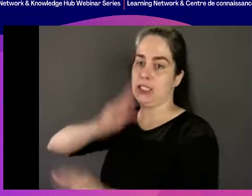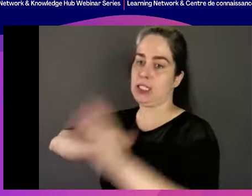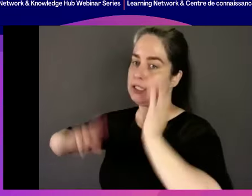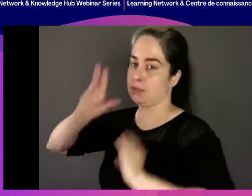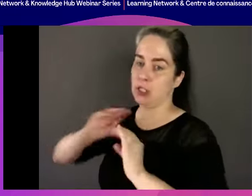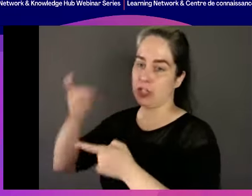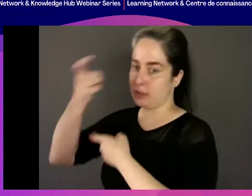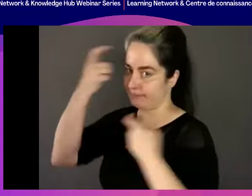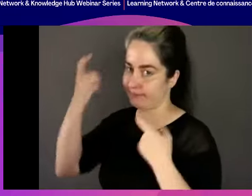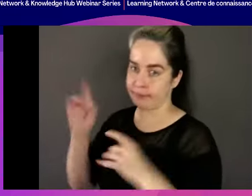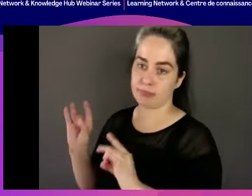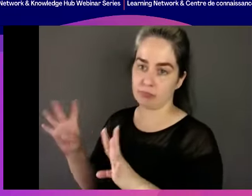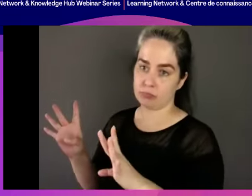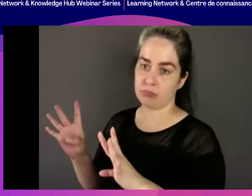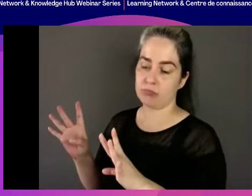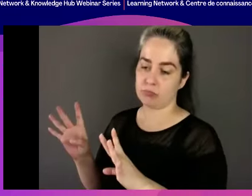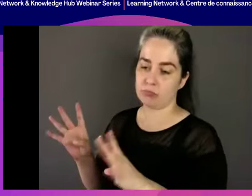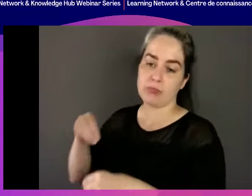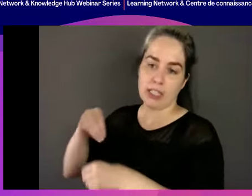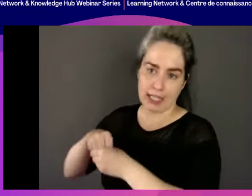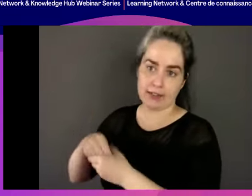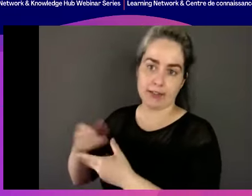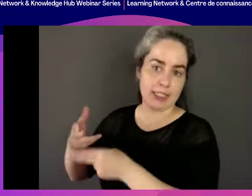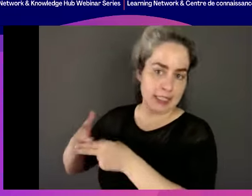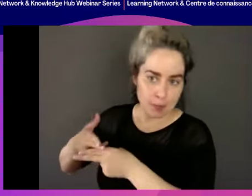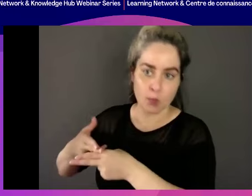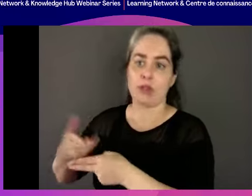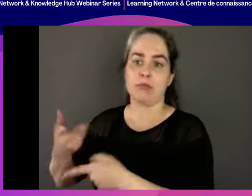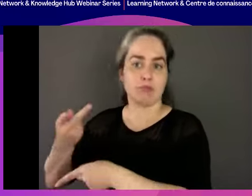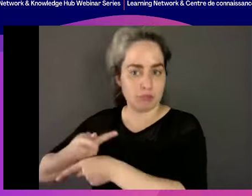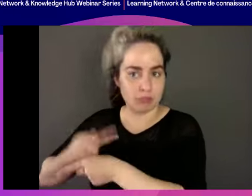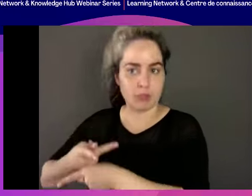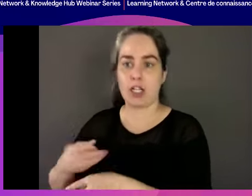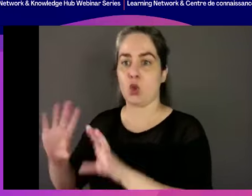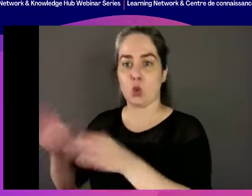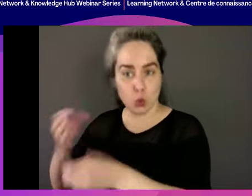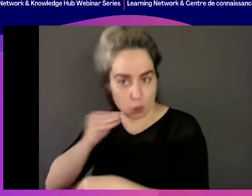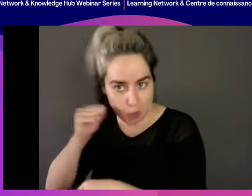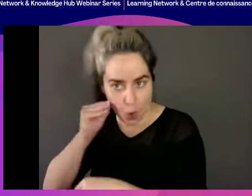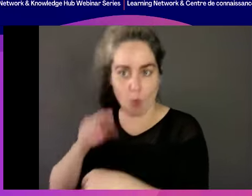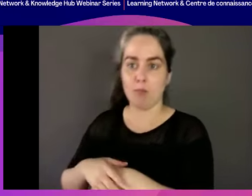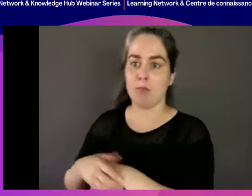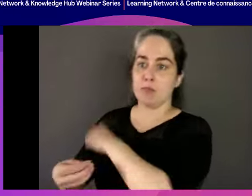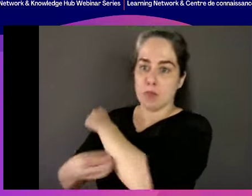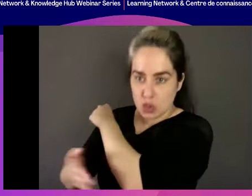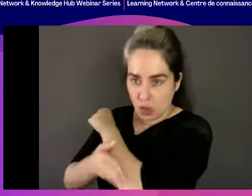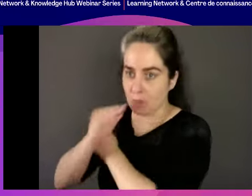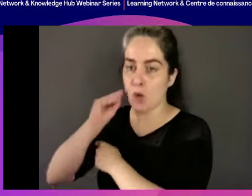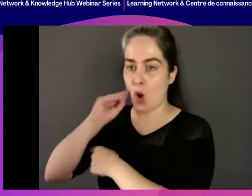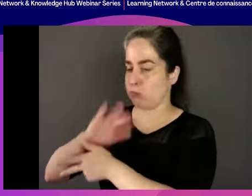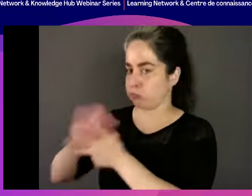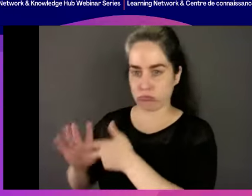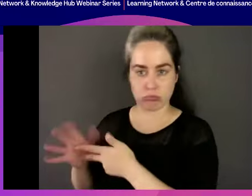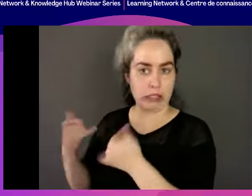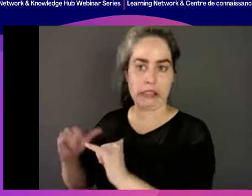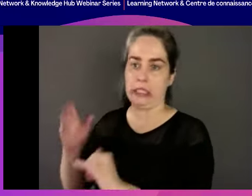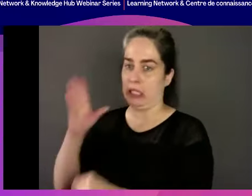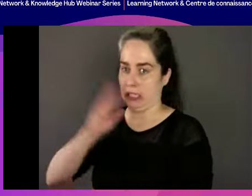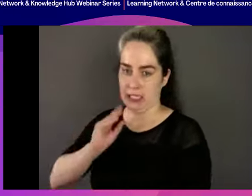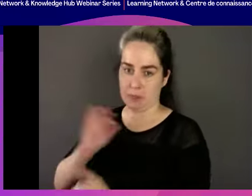significant trauma in their adoptive homes, in foster care, and group homes. And we also looked at this as a